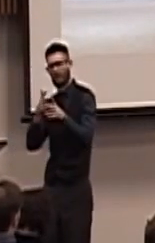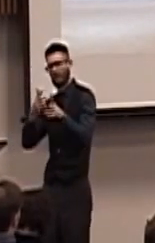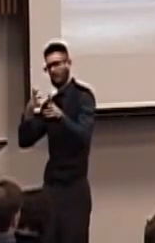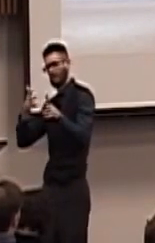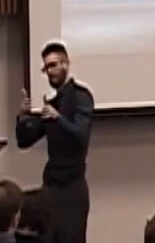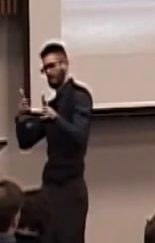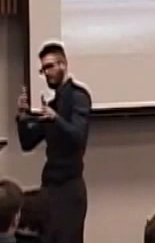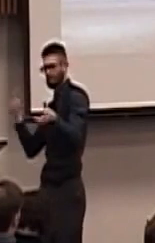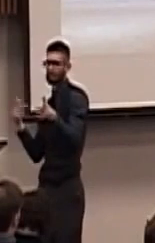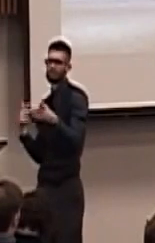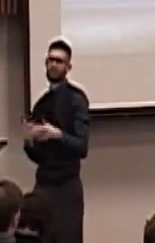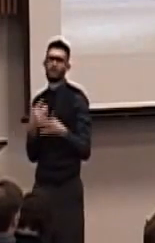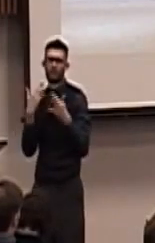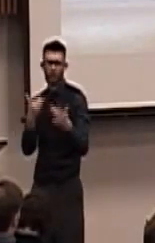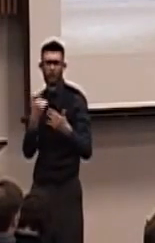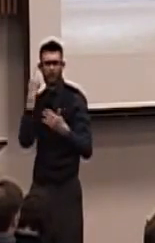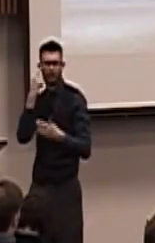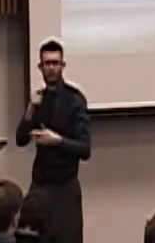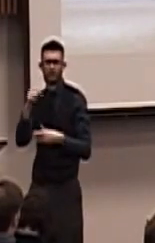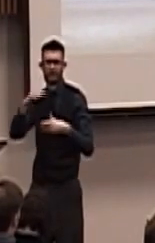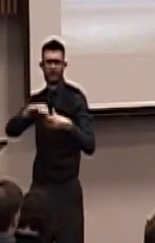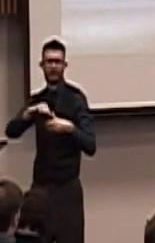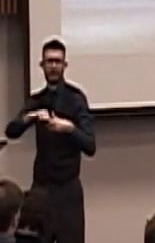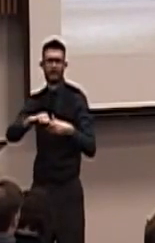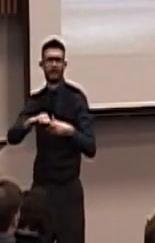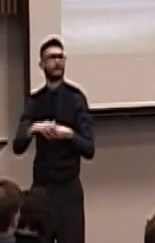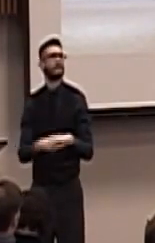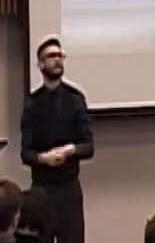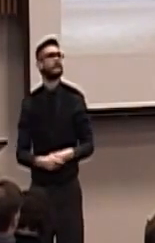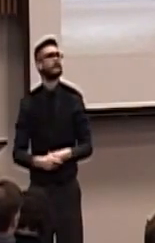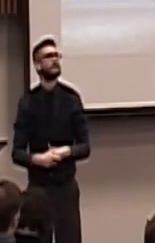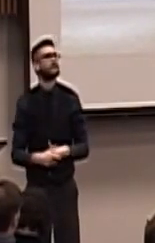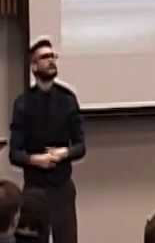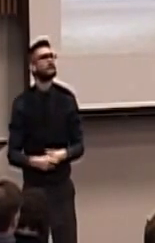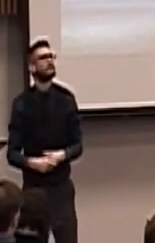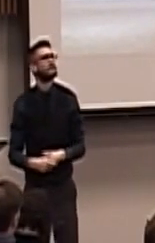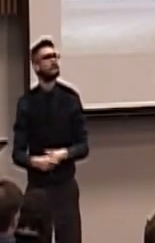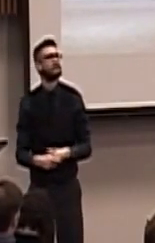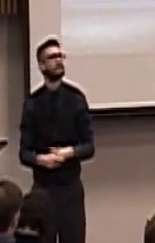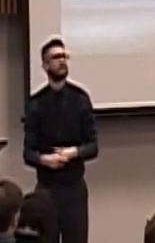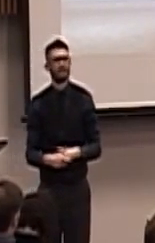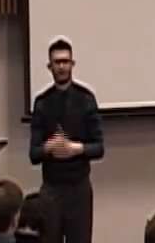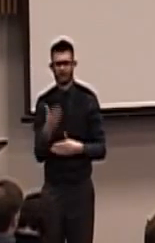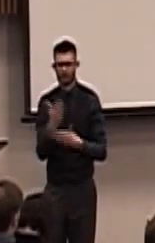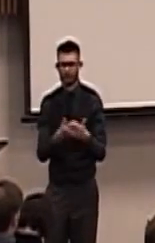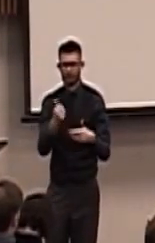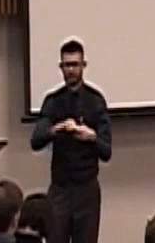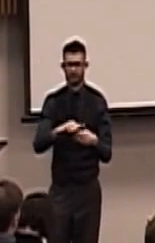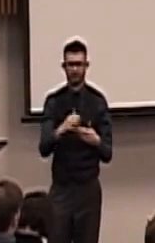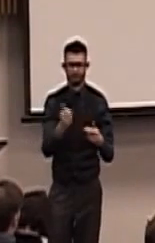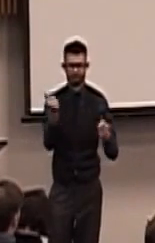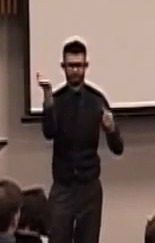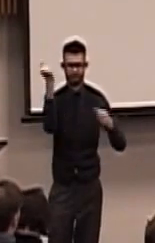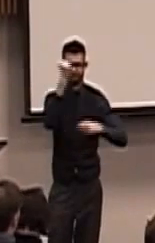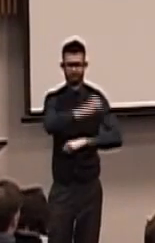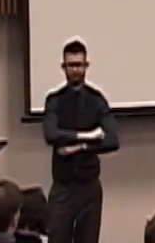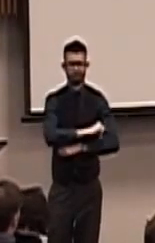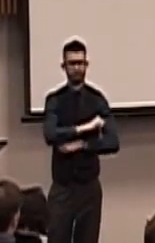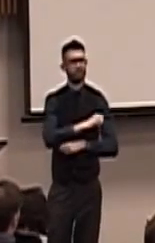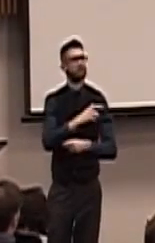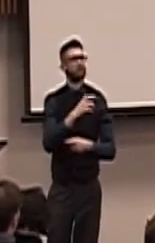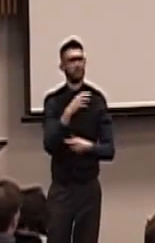waiting at the gas station that's chained off, it's closed down, waiting for a truck to